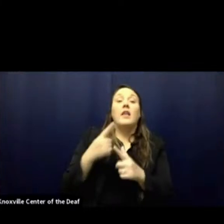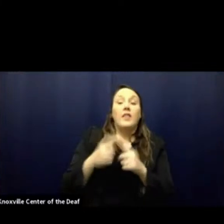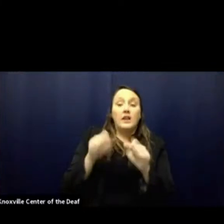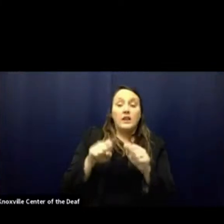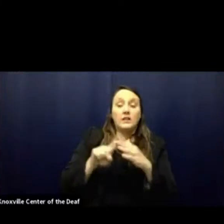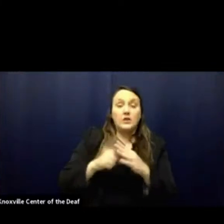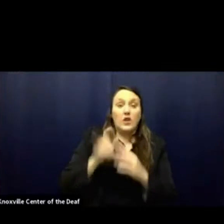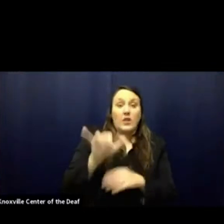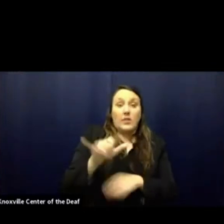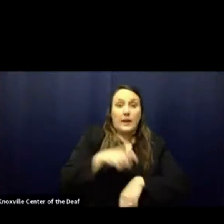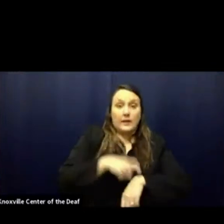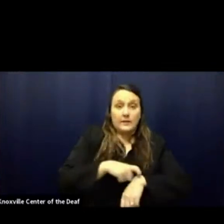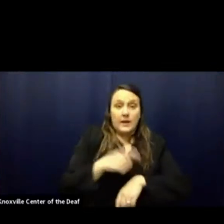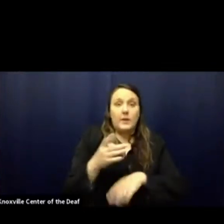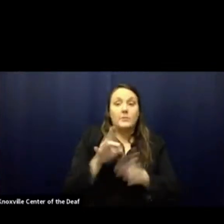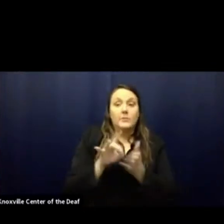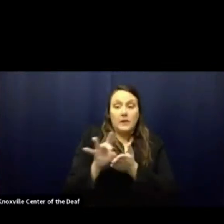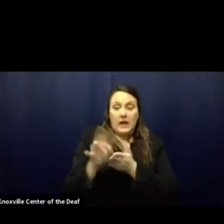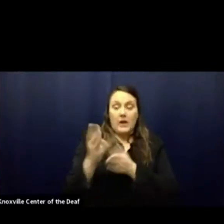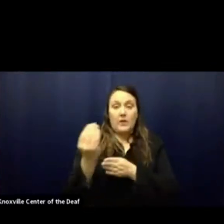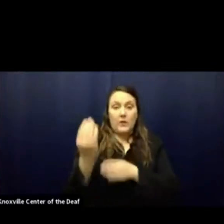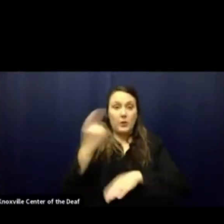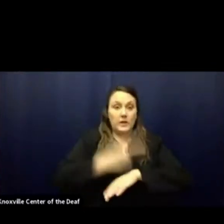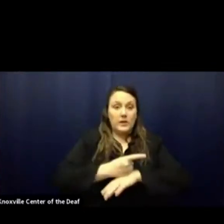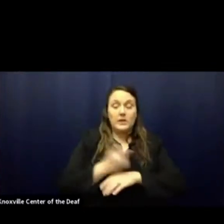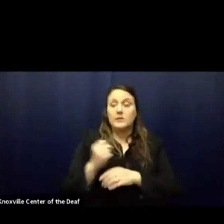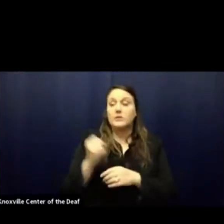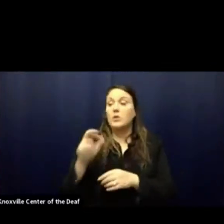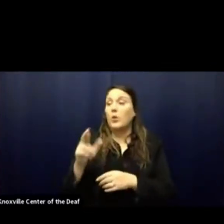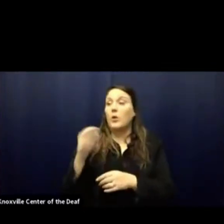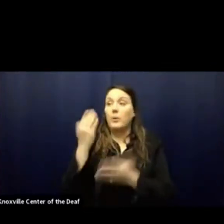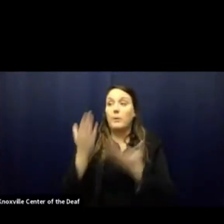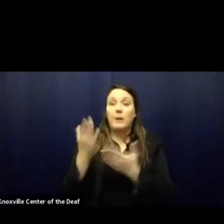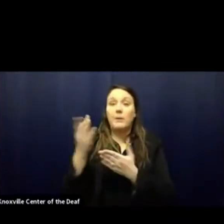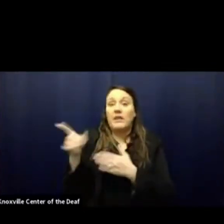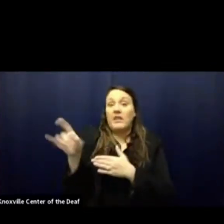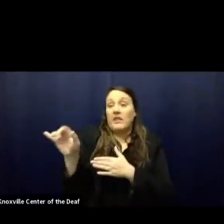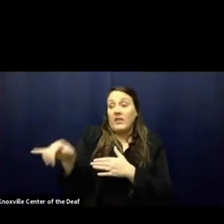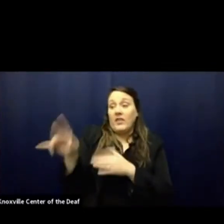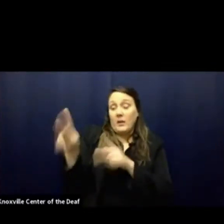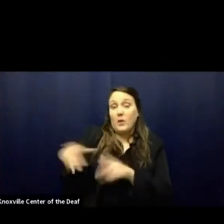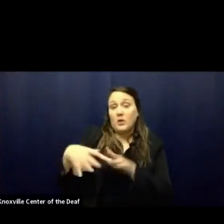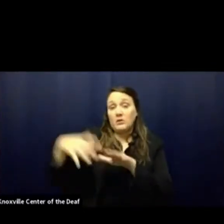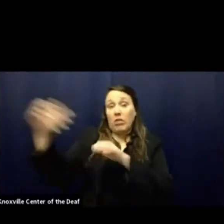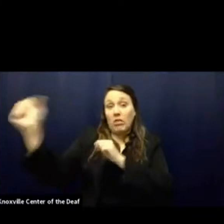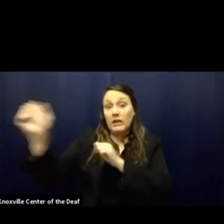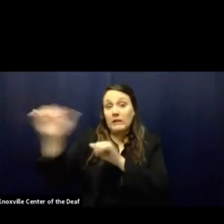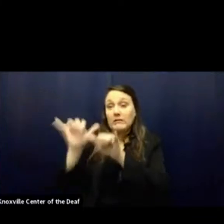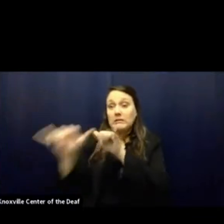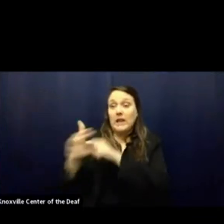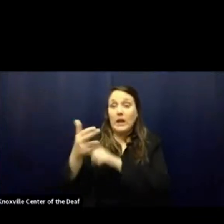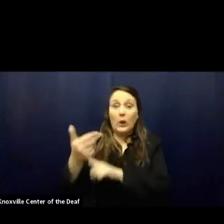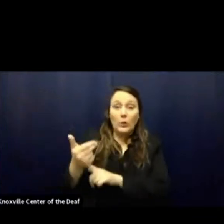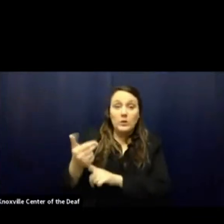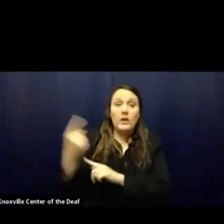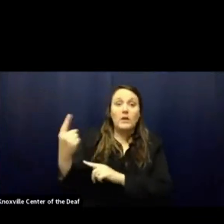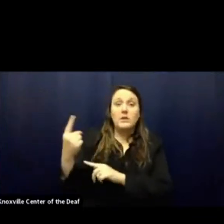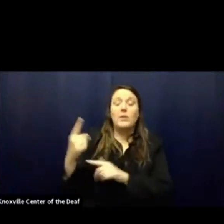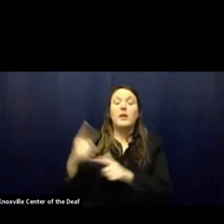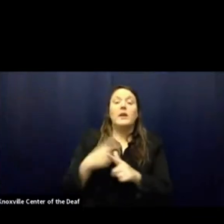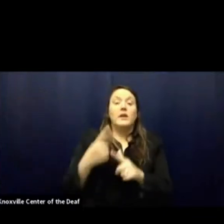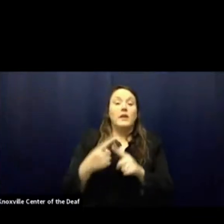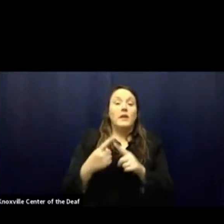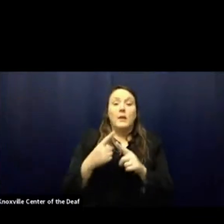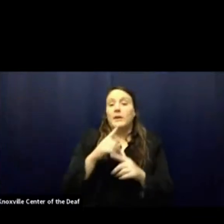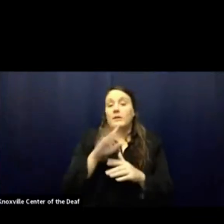if the case is able to actually leave and maybe stay in a hotel room and have no contact with the family, then the quarantine starts then. So they're